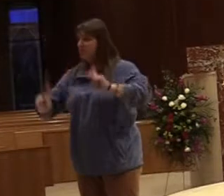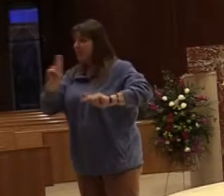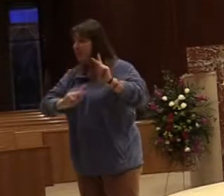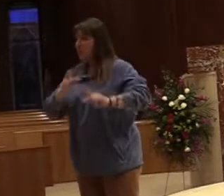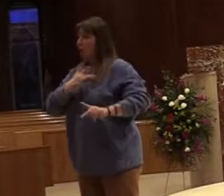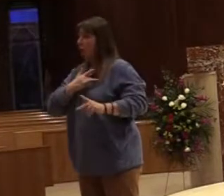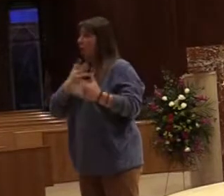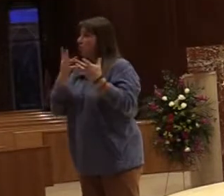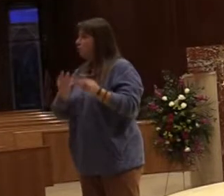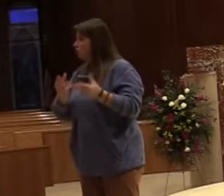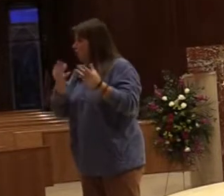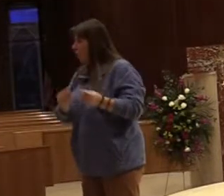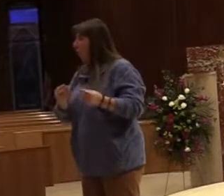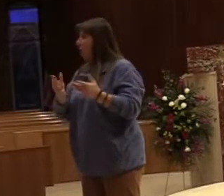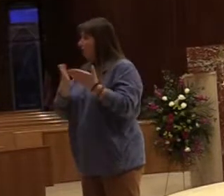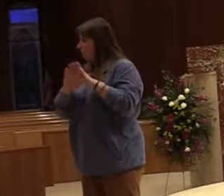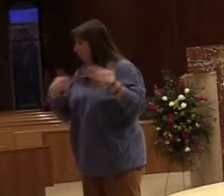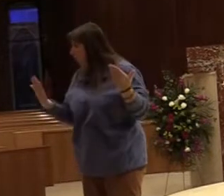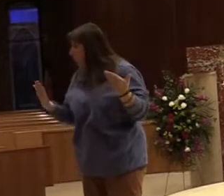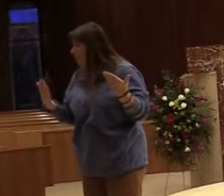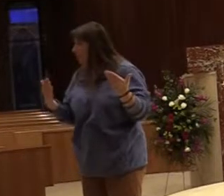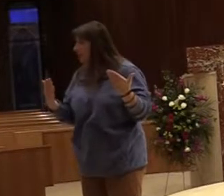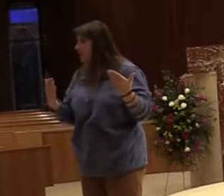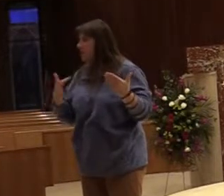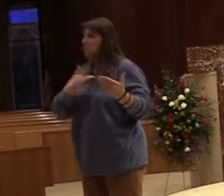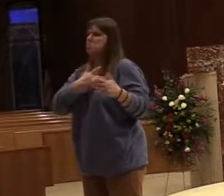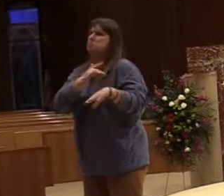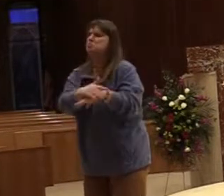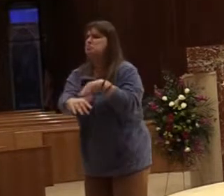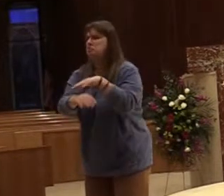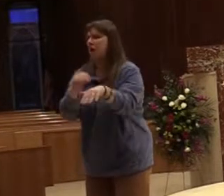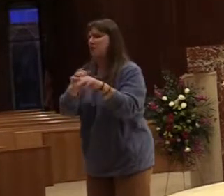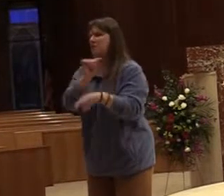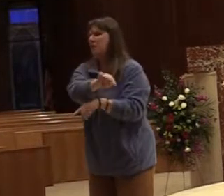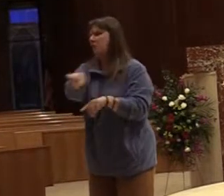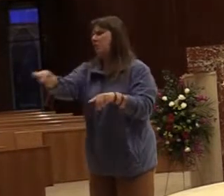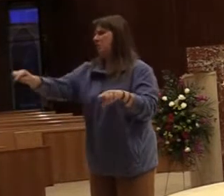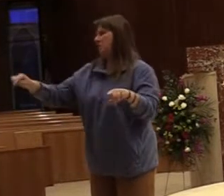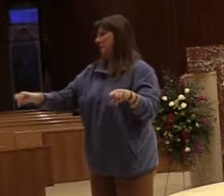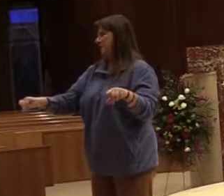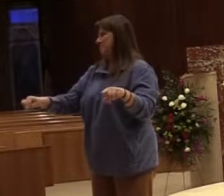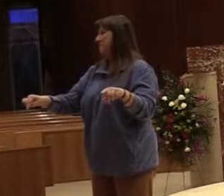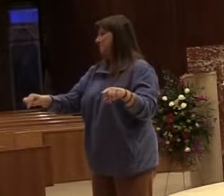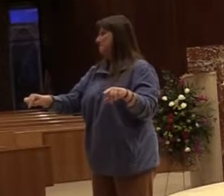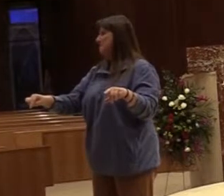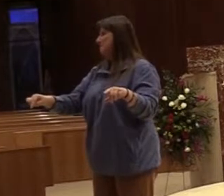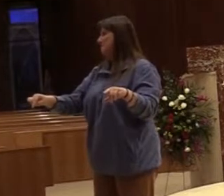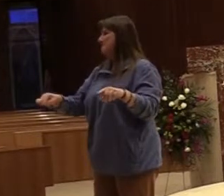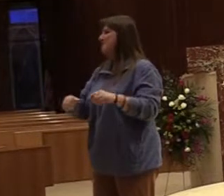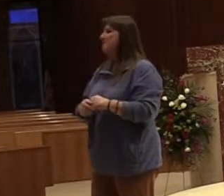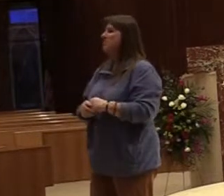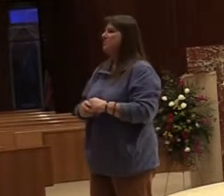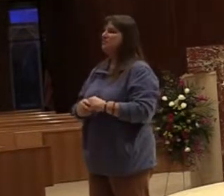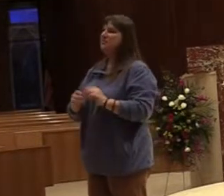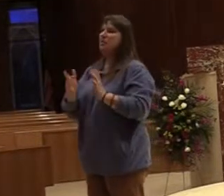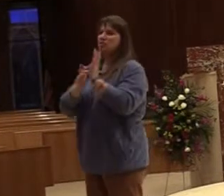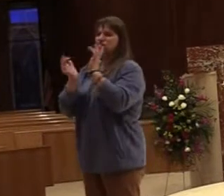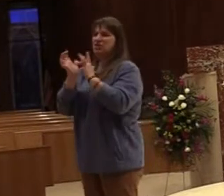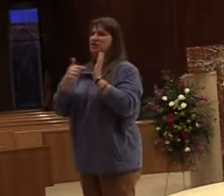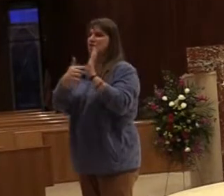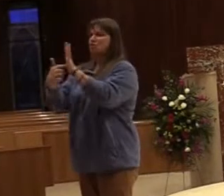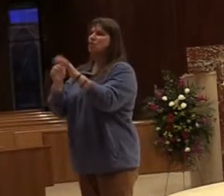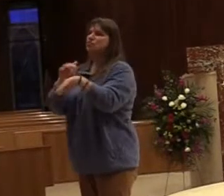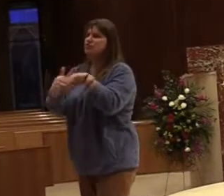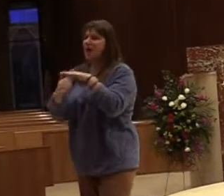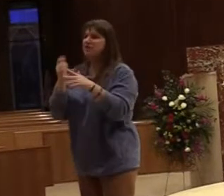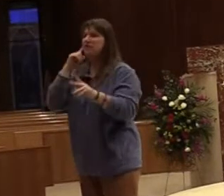own self-good. And so Jesus kind of refuses to answer because he's going to have compassion for those